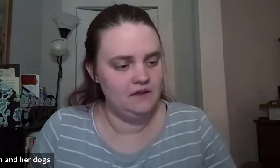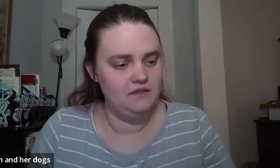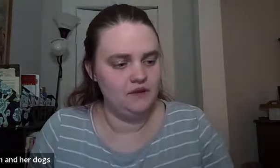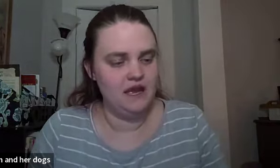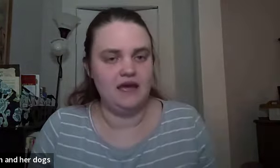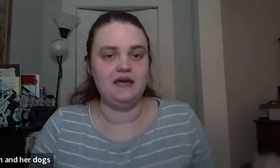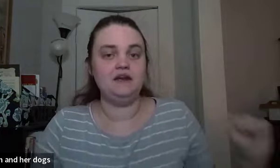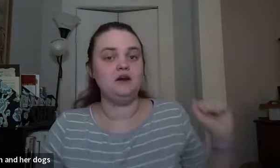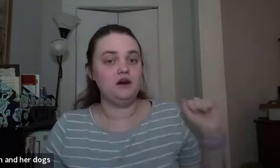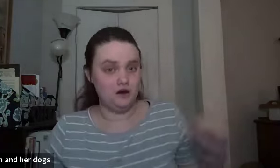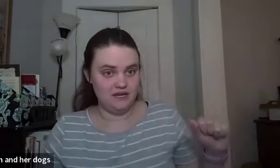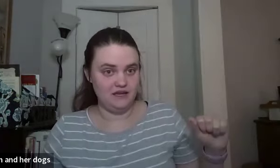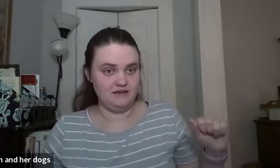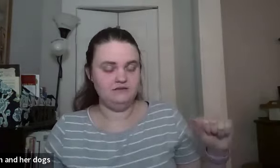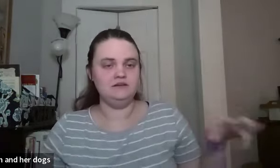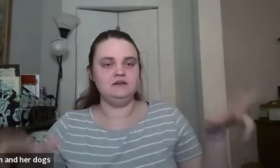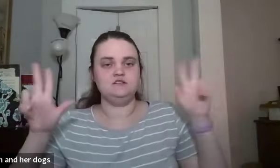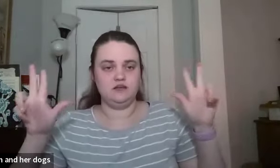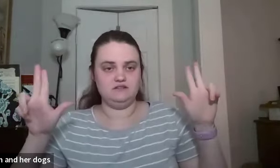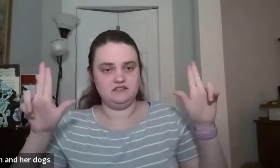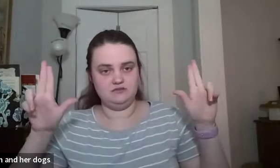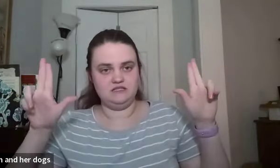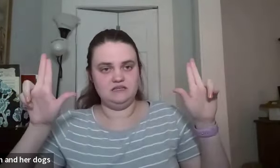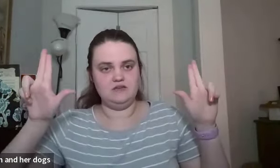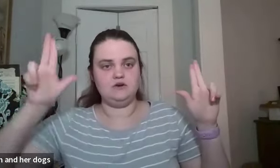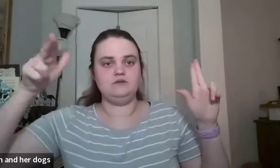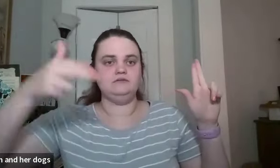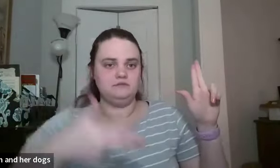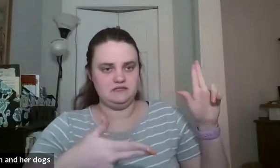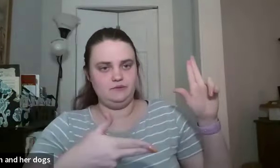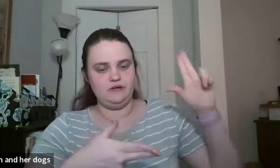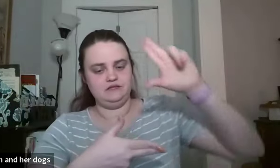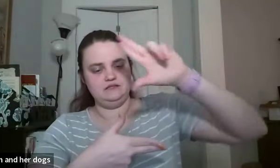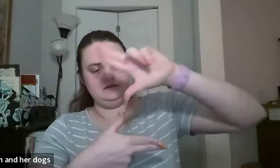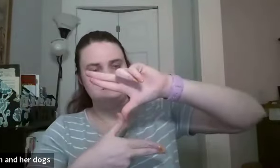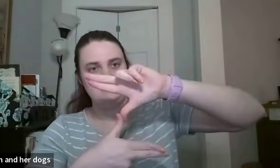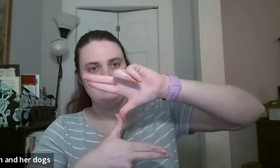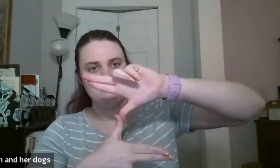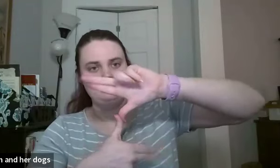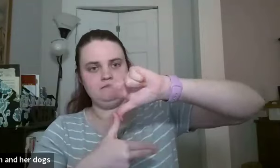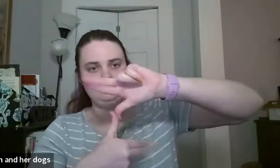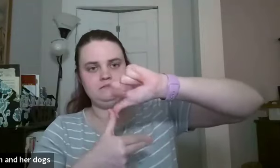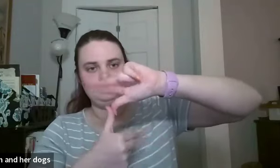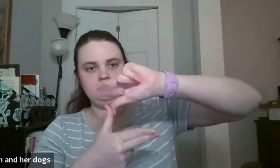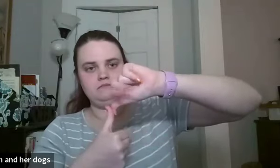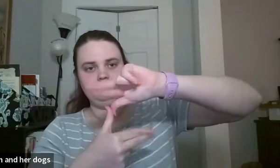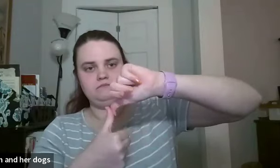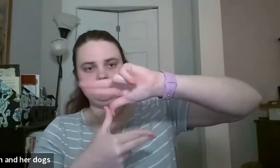Then we had hurricane. So again, it's these threes together, sideways, on top, bouncing